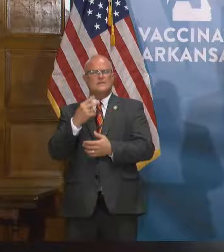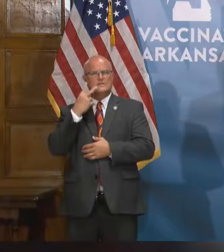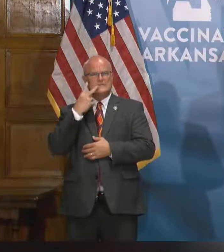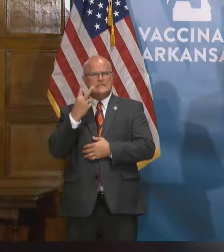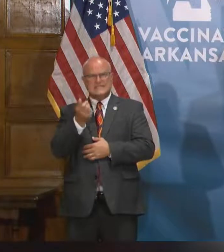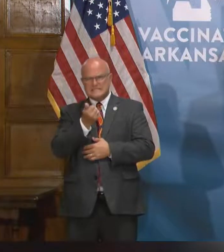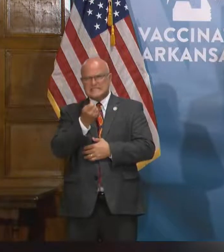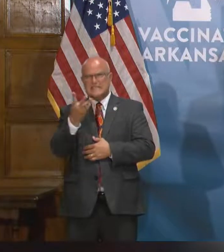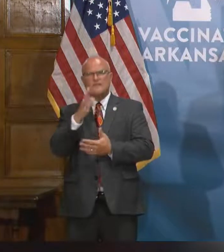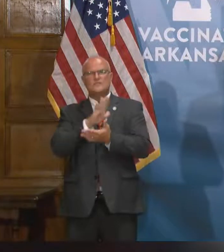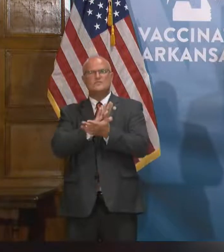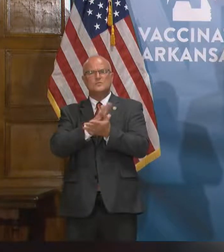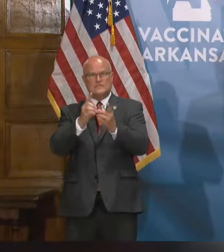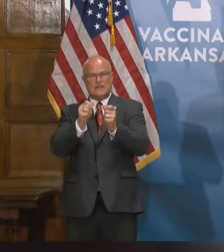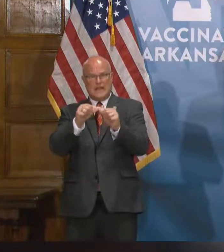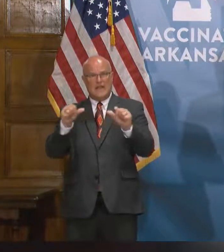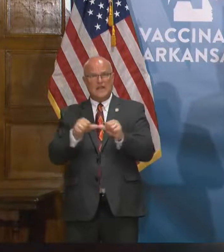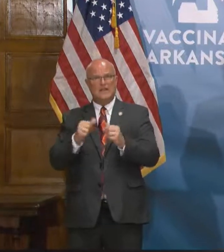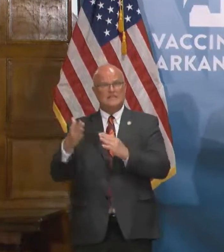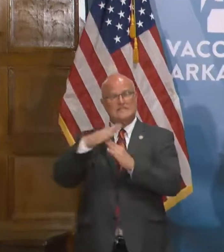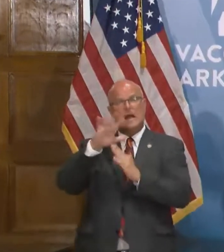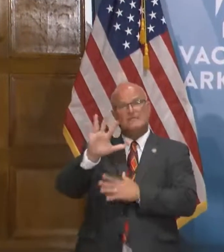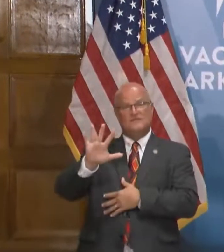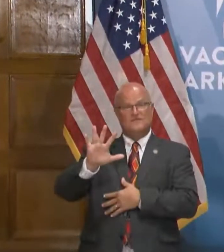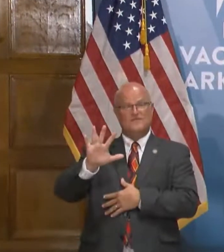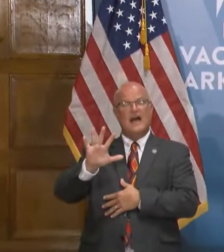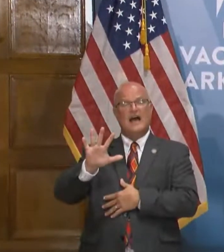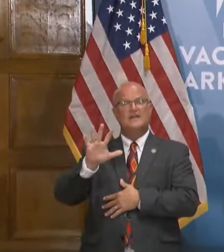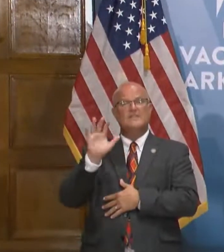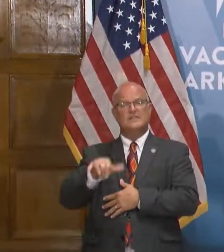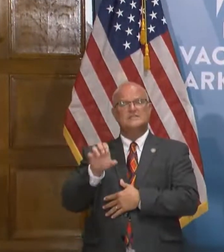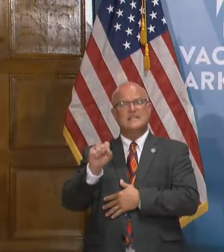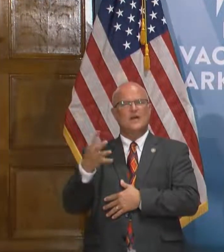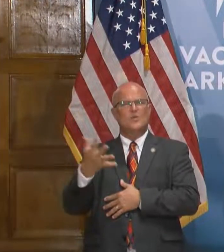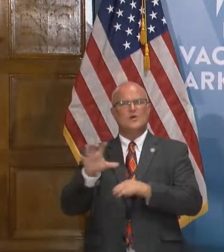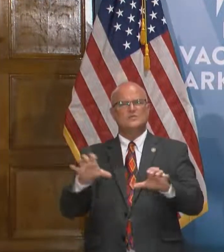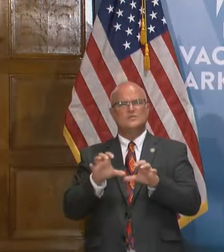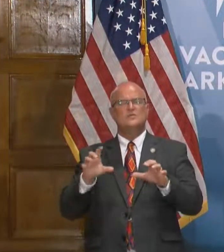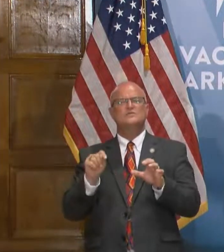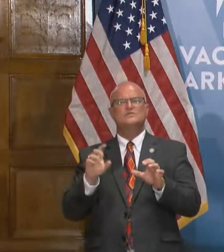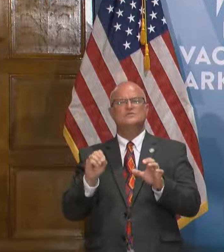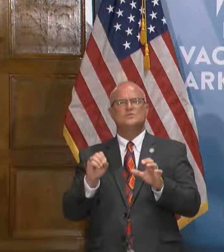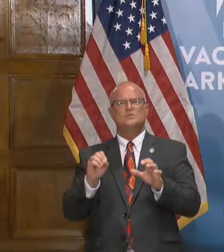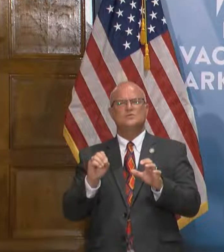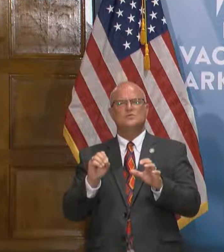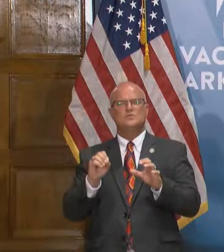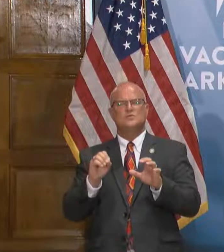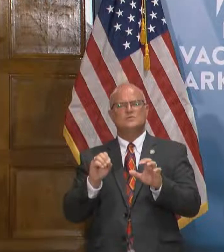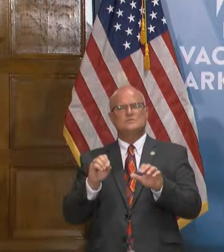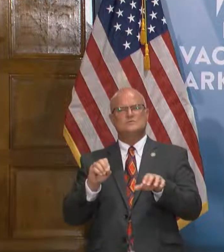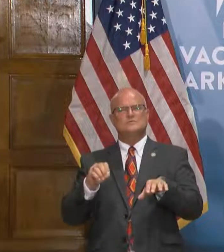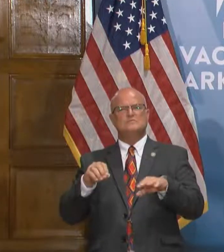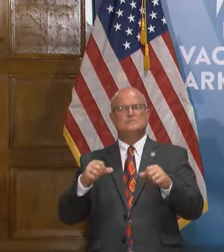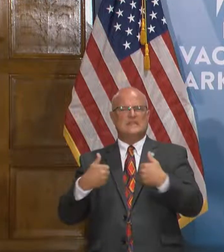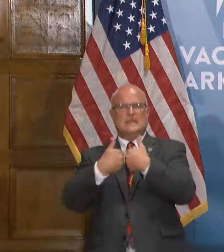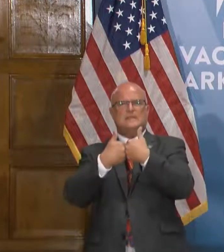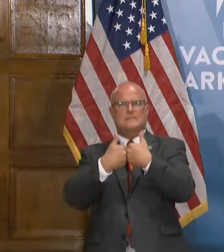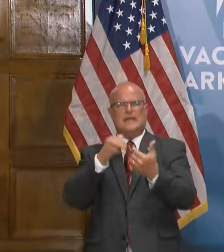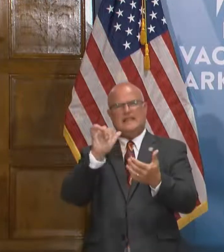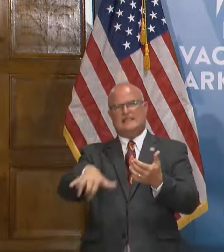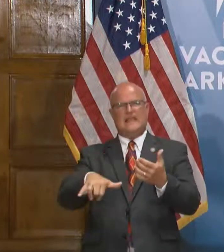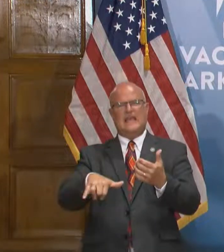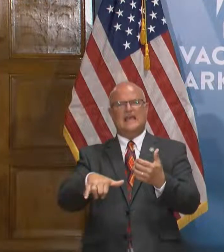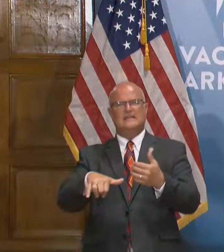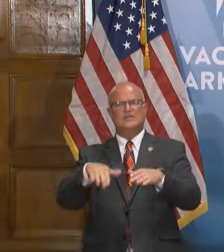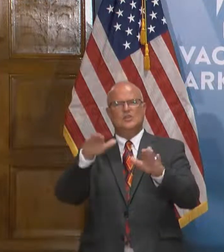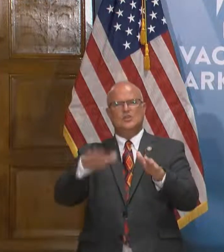had several schools in our area that are in the top 5 in most cases. What are we doing to combat that, or any guidance that you have for schools